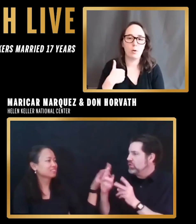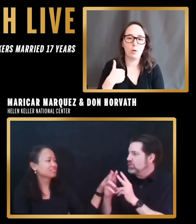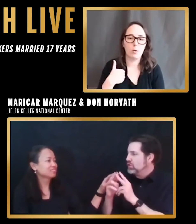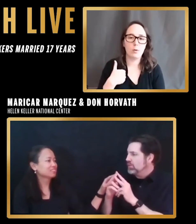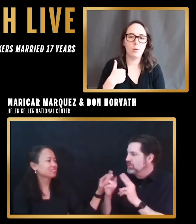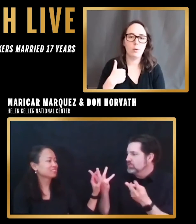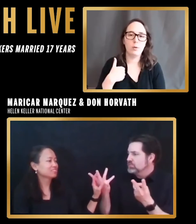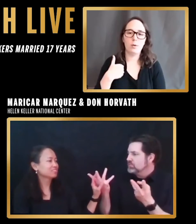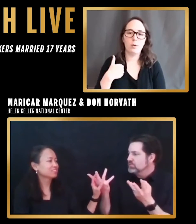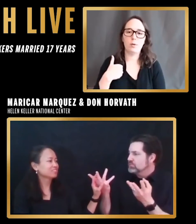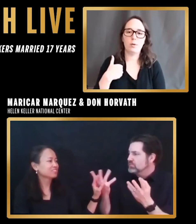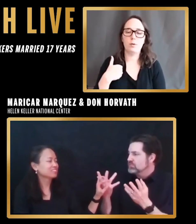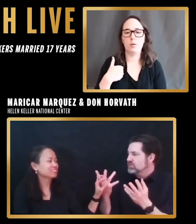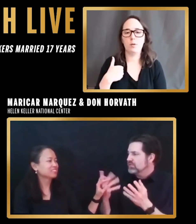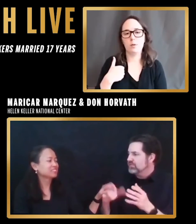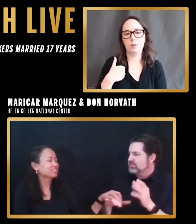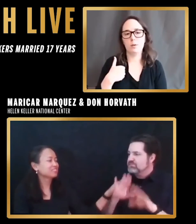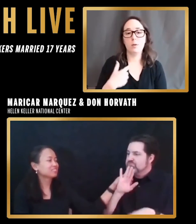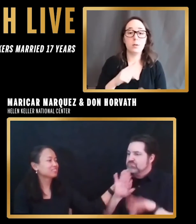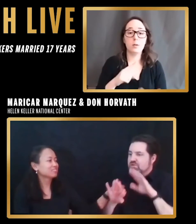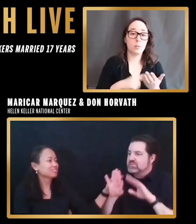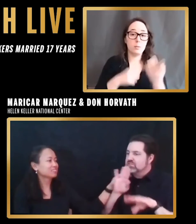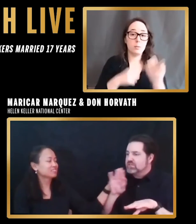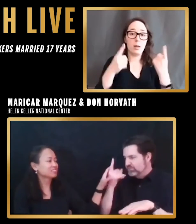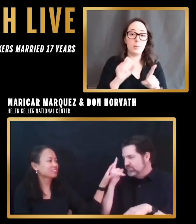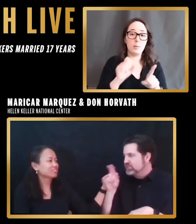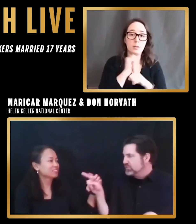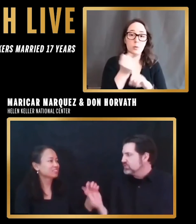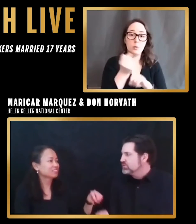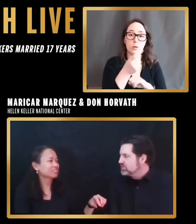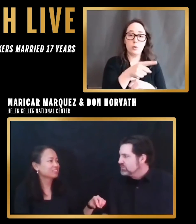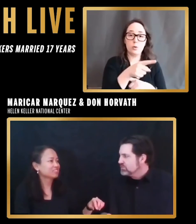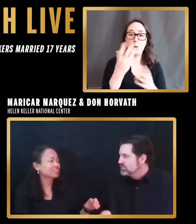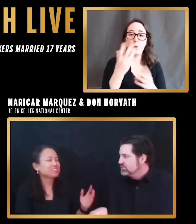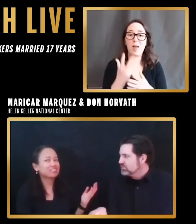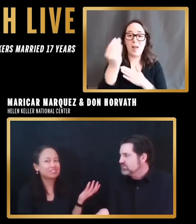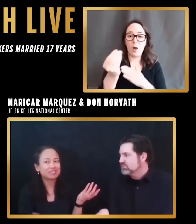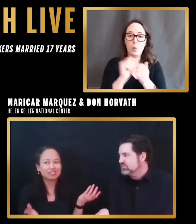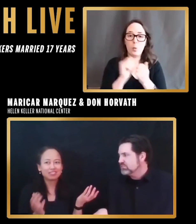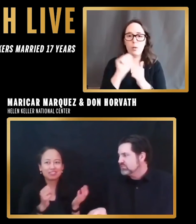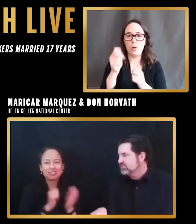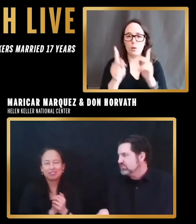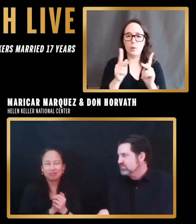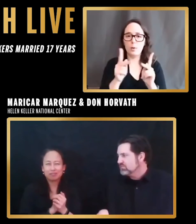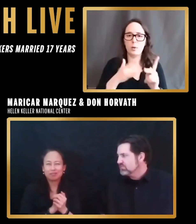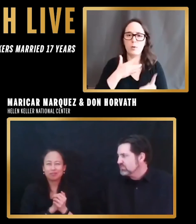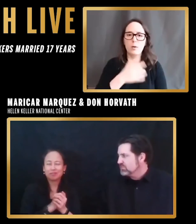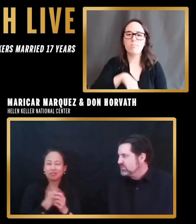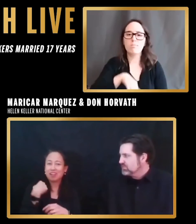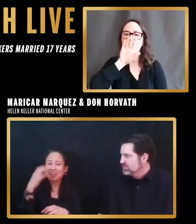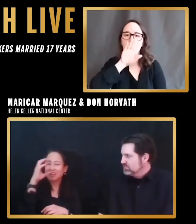people where it's frustrating for you or anything like that?